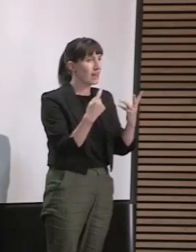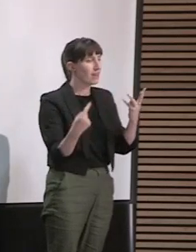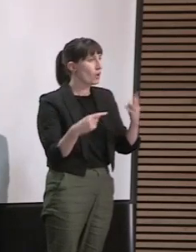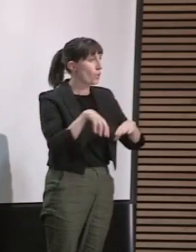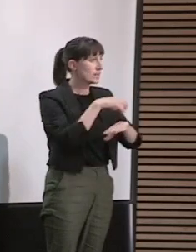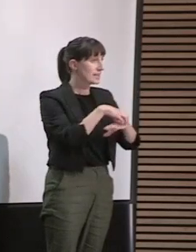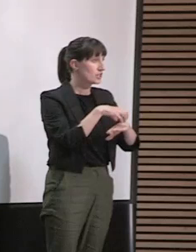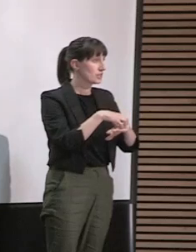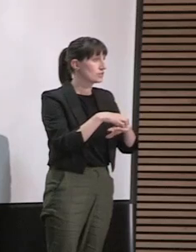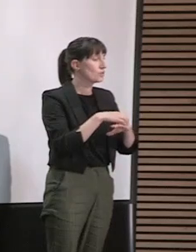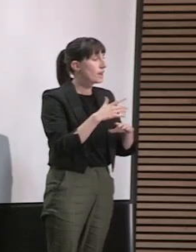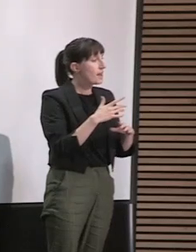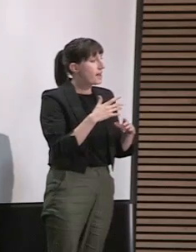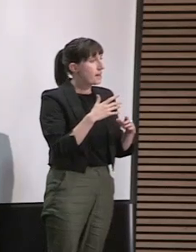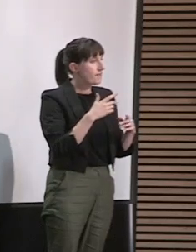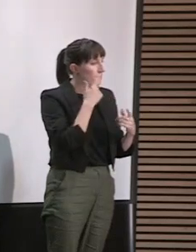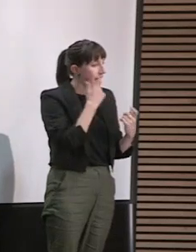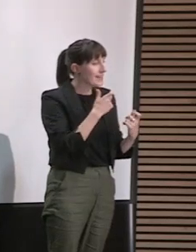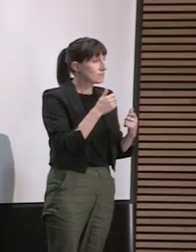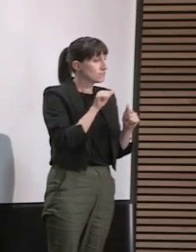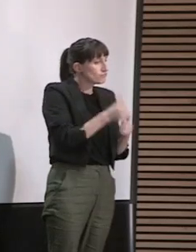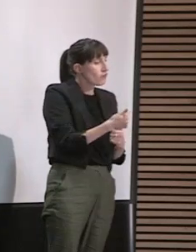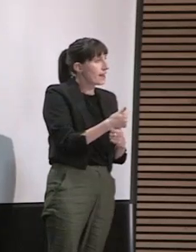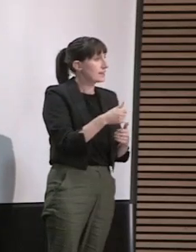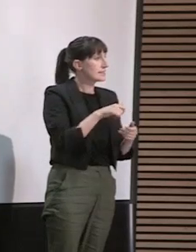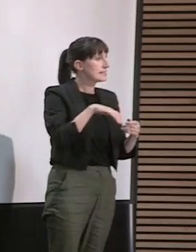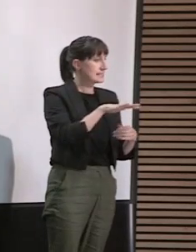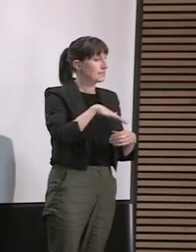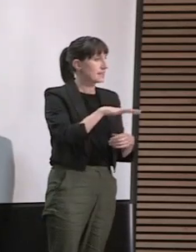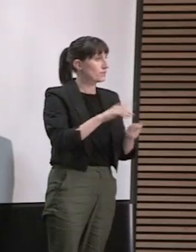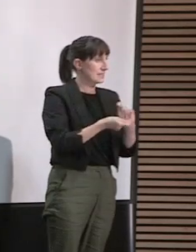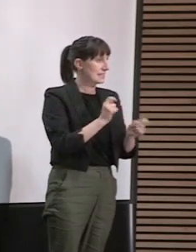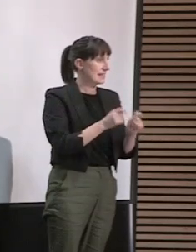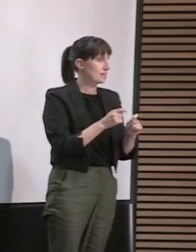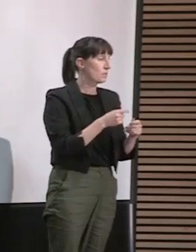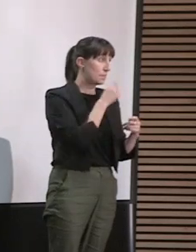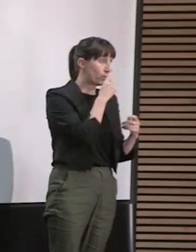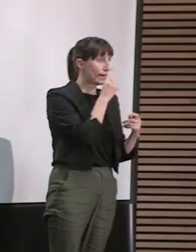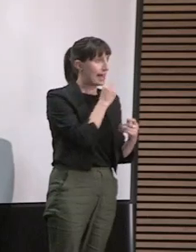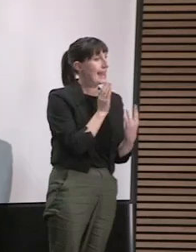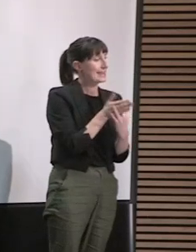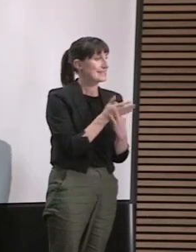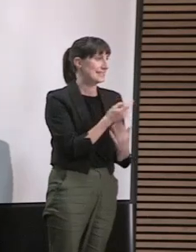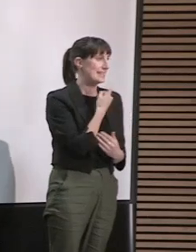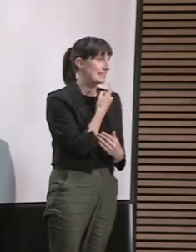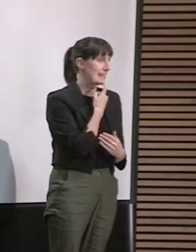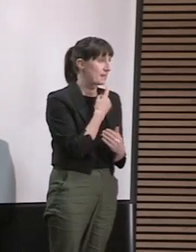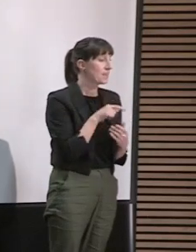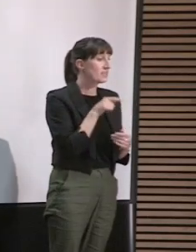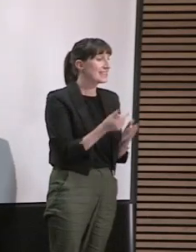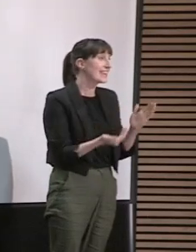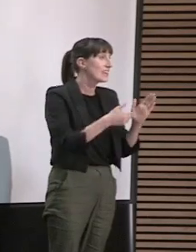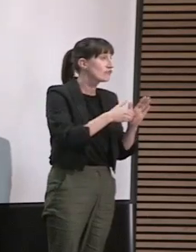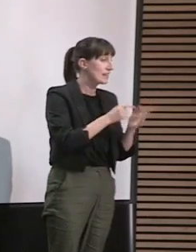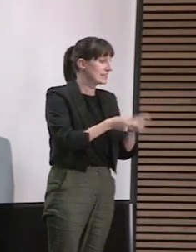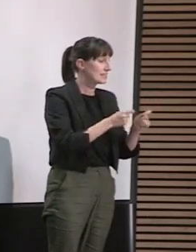identify testing sites that help to increase the public's access. These new testing sites are complementary and additional to